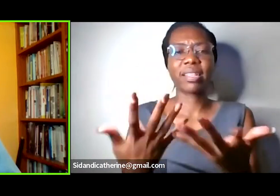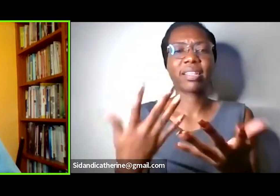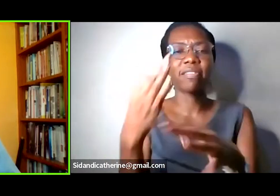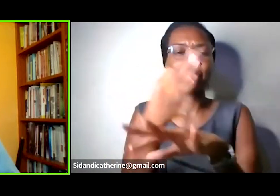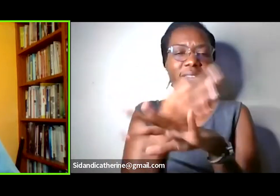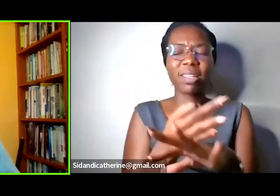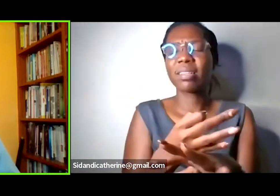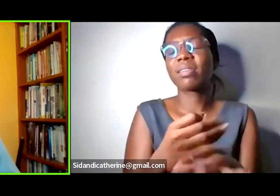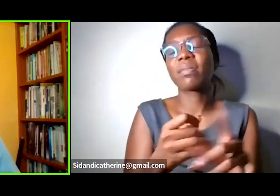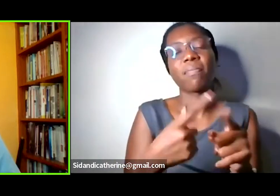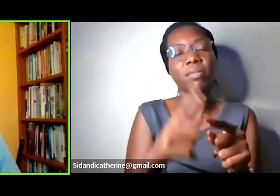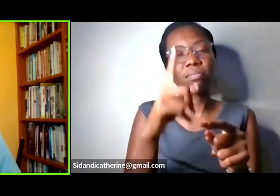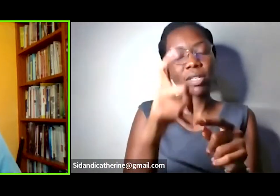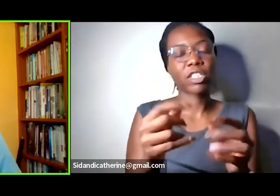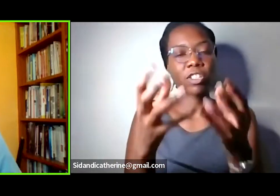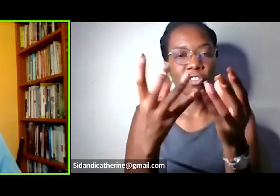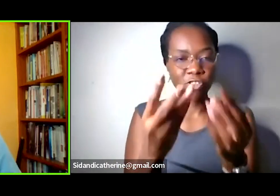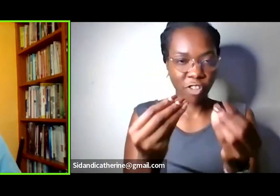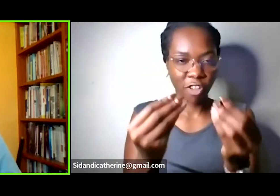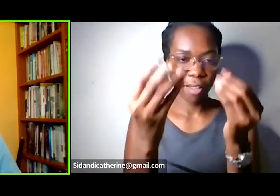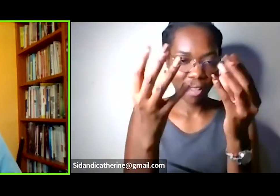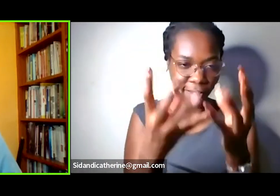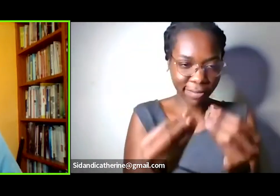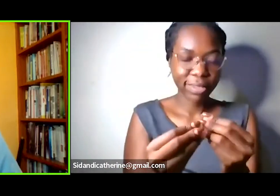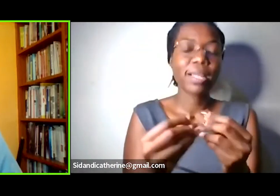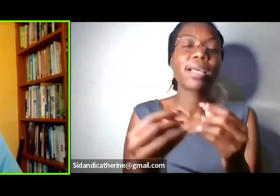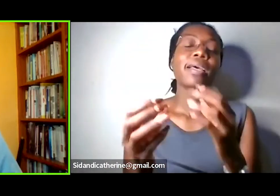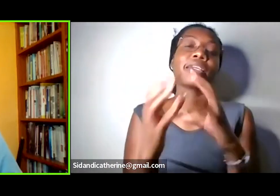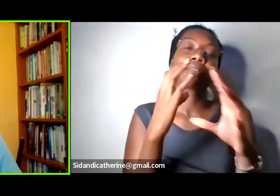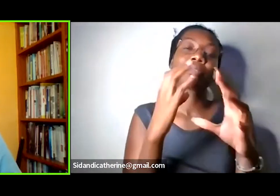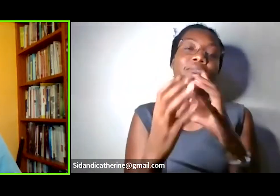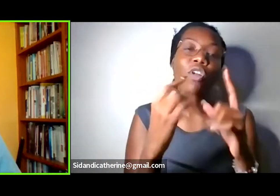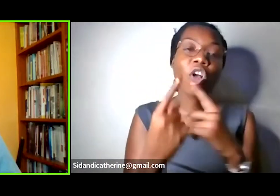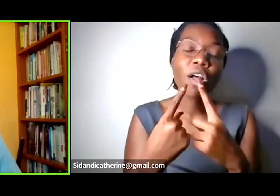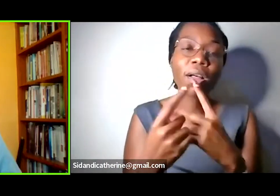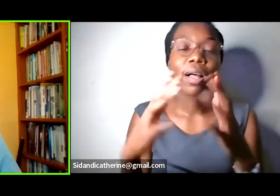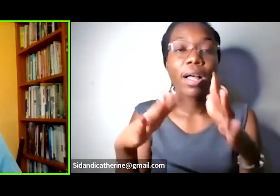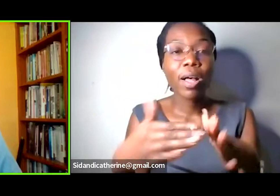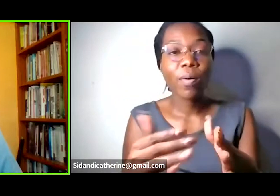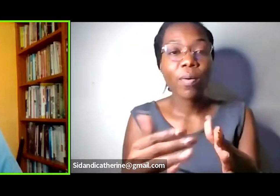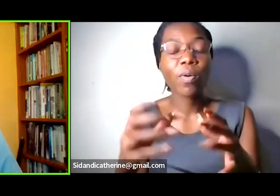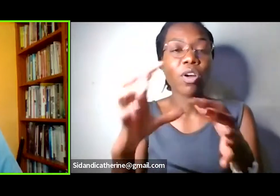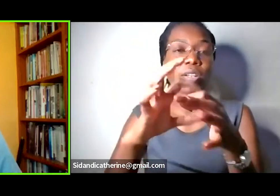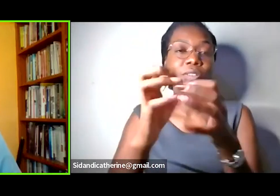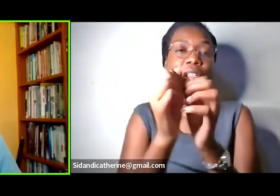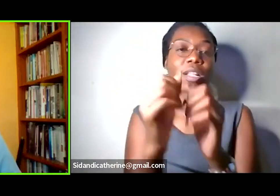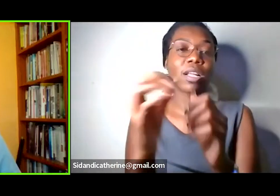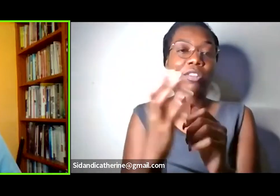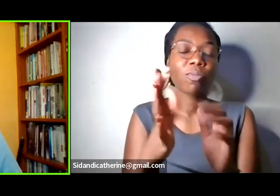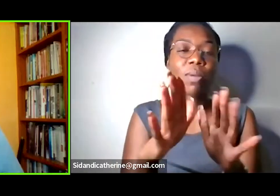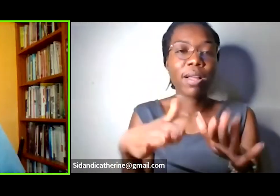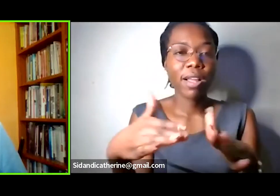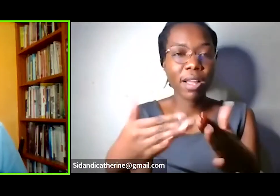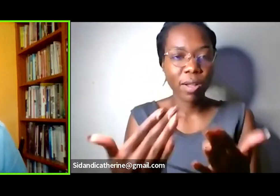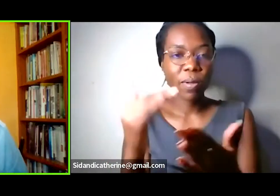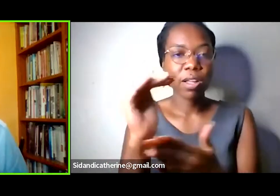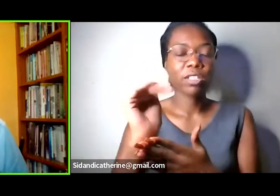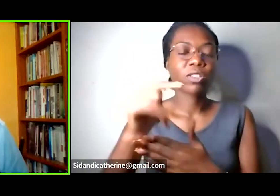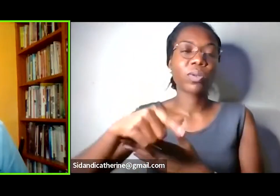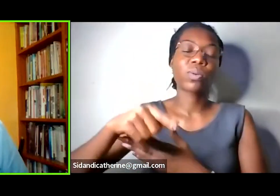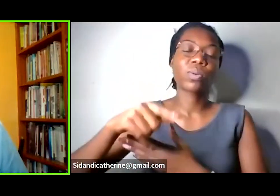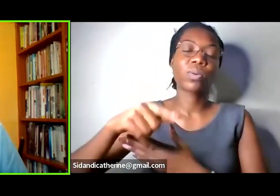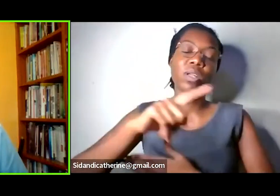say to people who are in business, either in product production and service industry? What is the